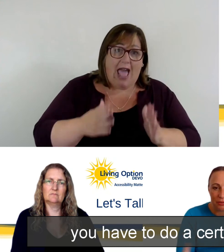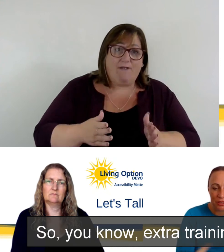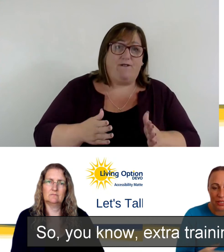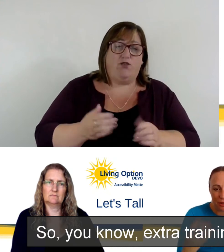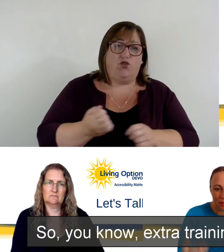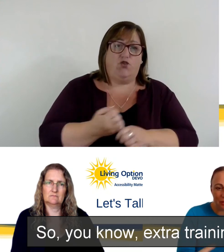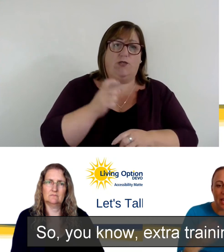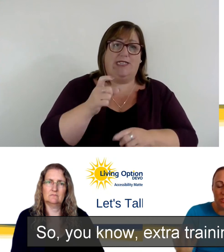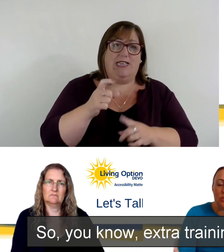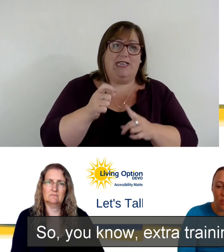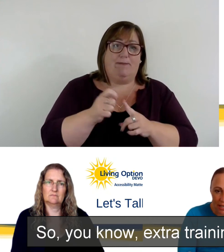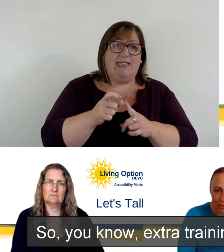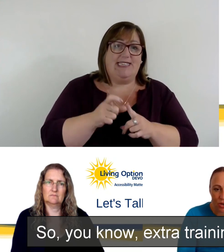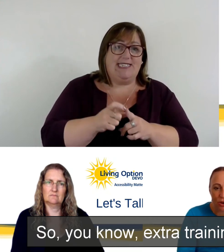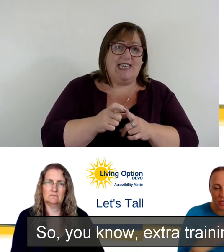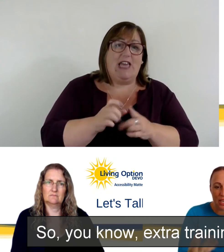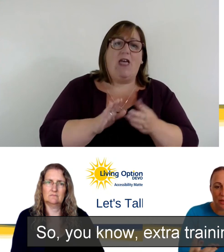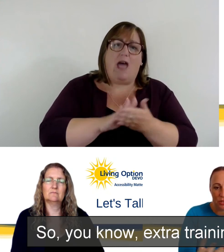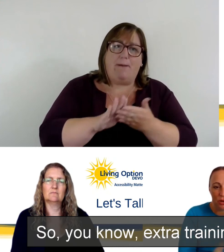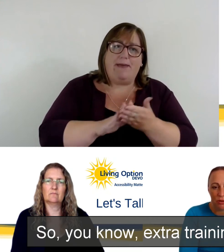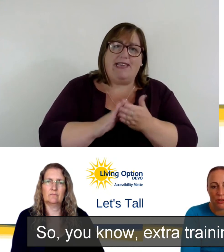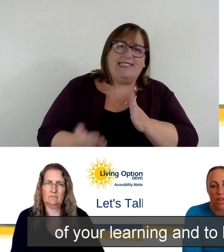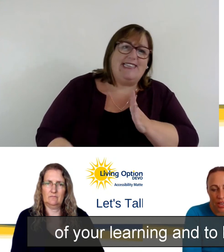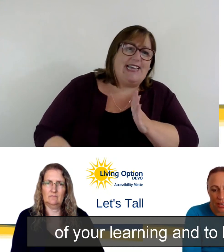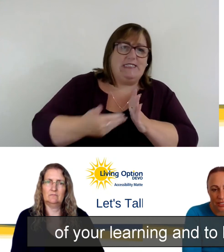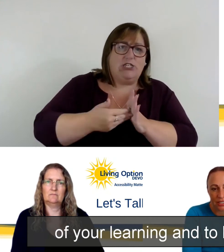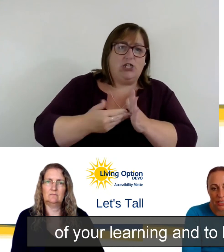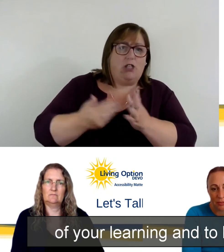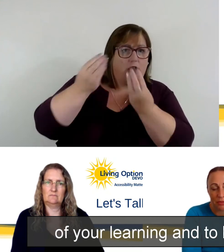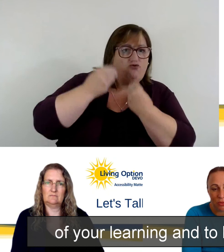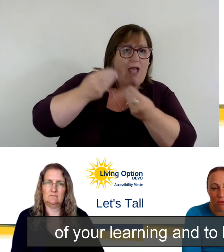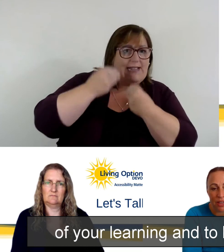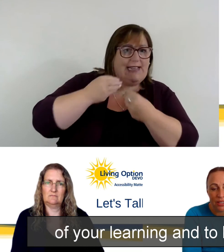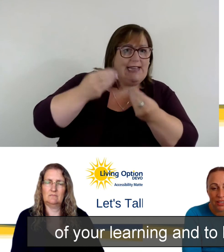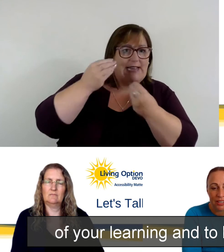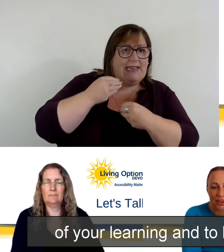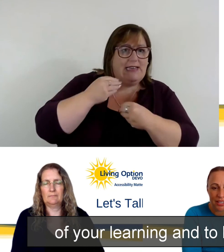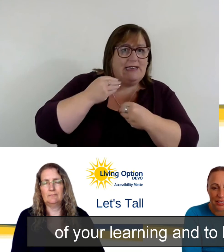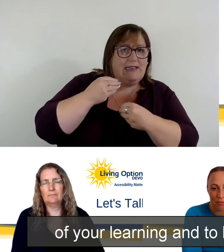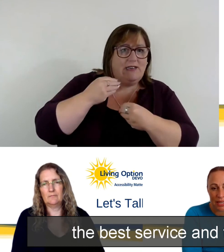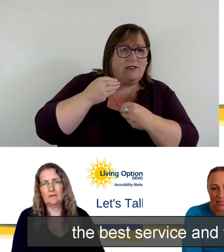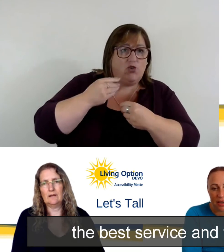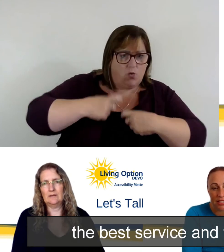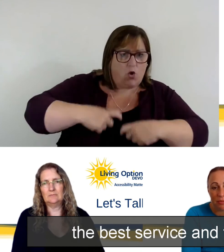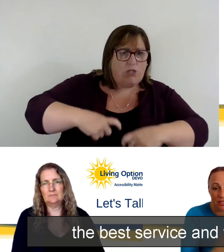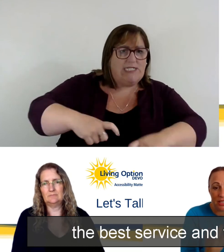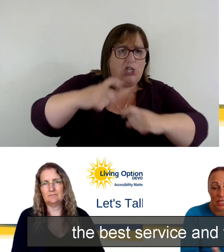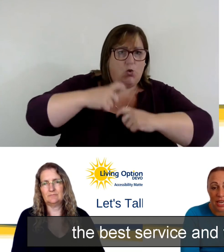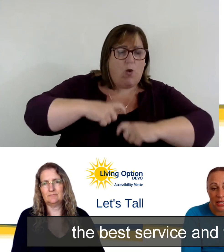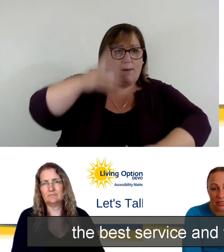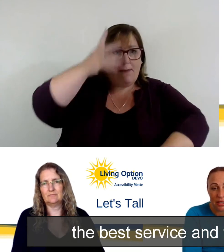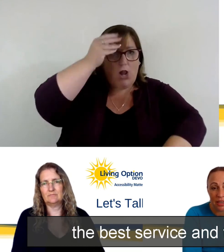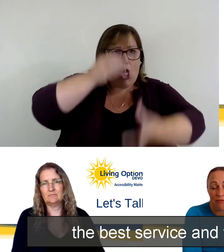CPD, so you know, extra training on top to keep on top of your learning and to be able to offer clients the best service and the